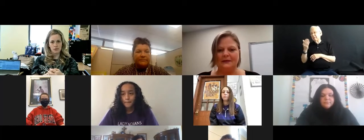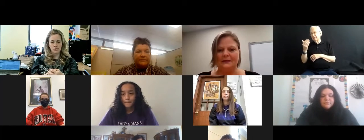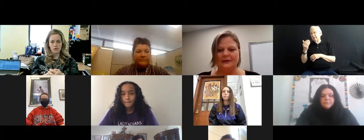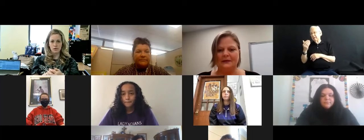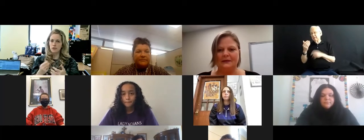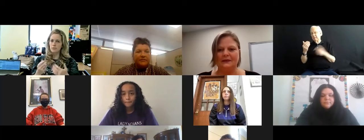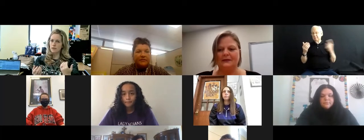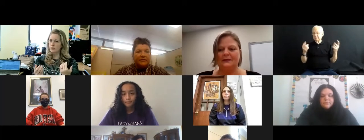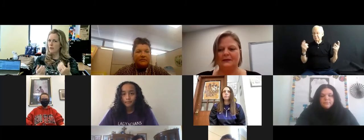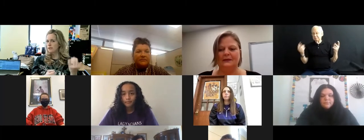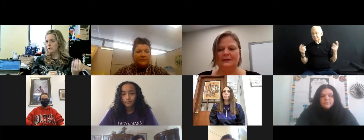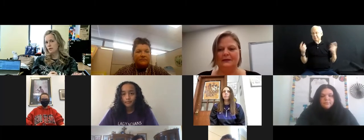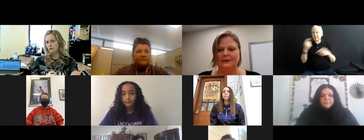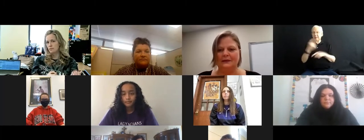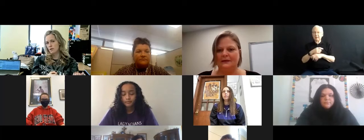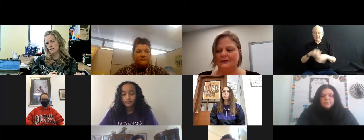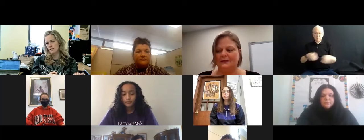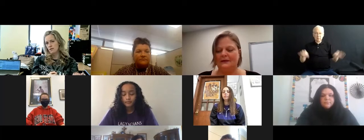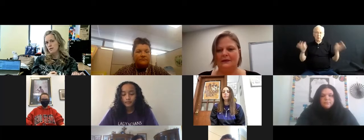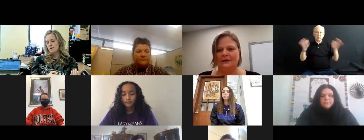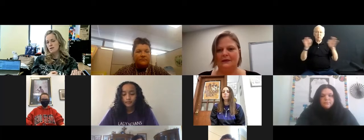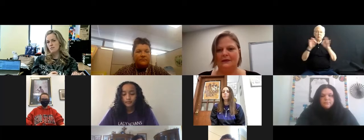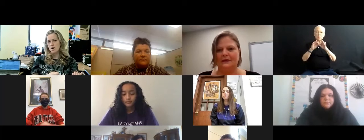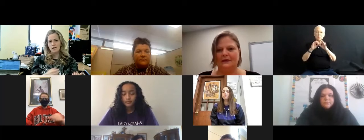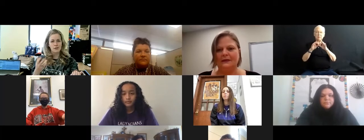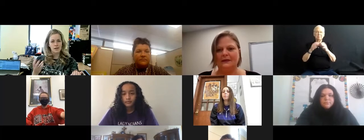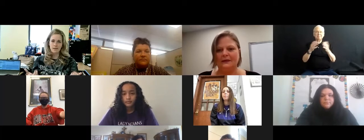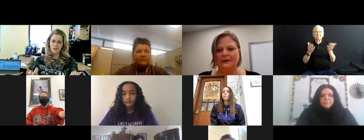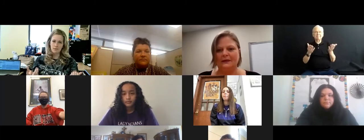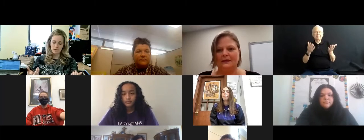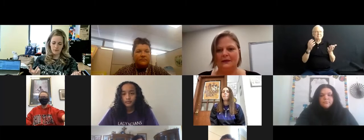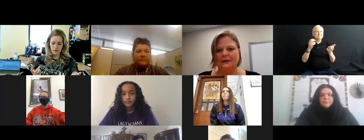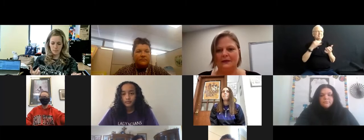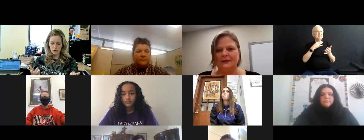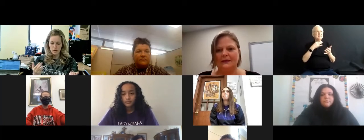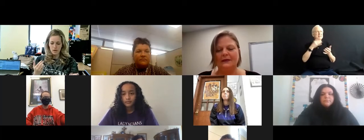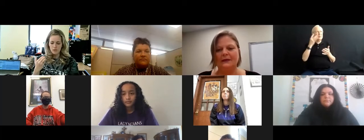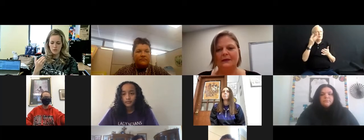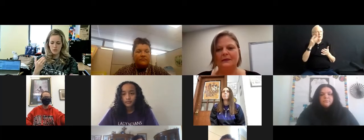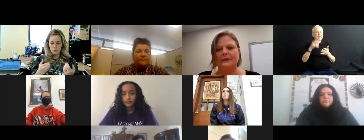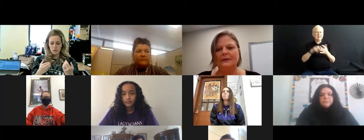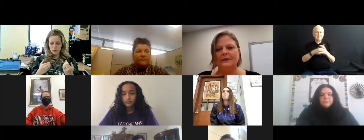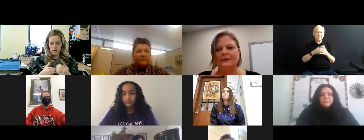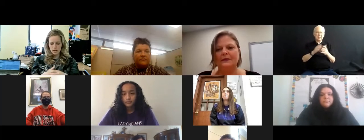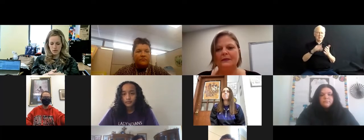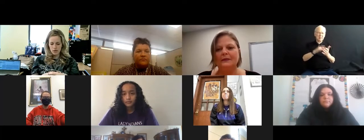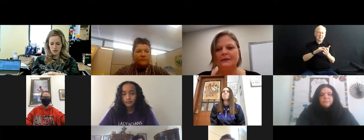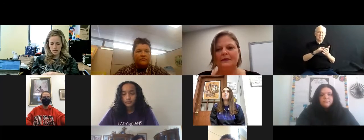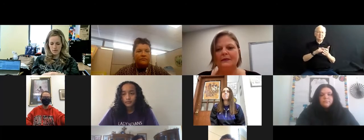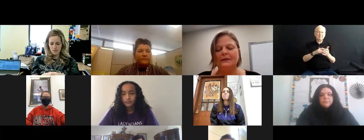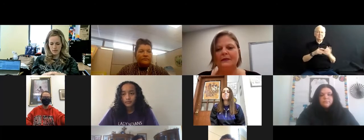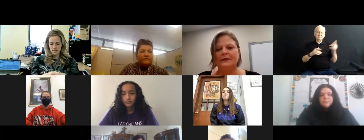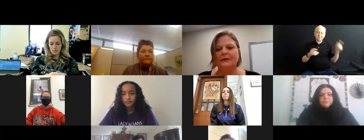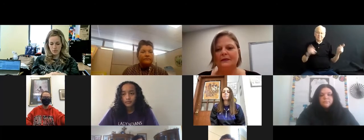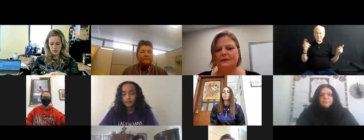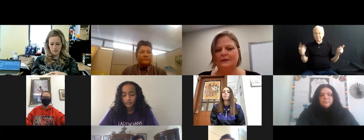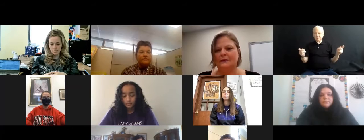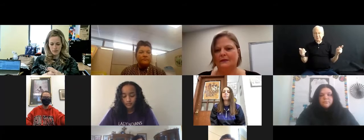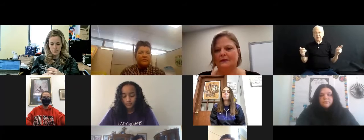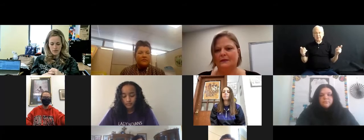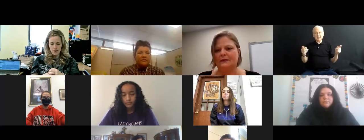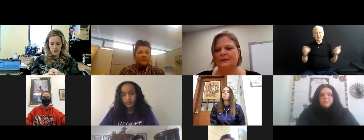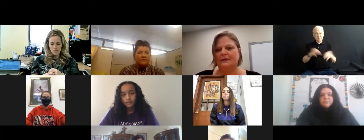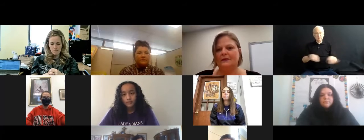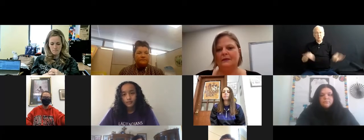important in deaf culture because you may think, why does it start in the middle of March and end in the middle of April? So those two dates are important.